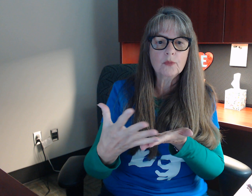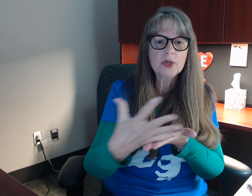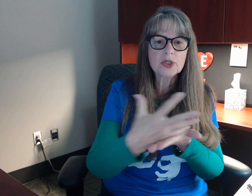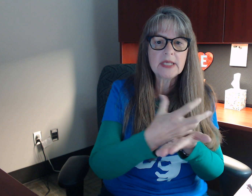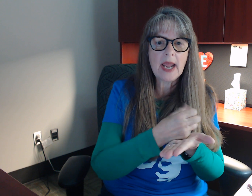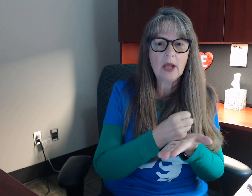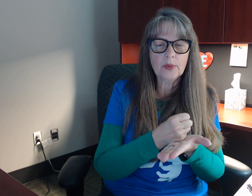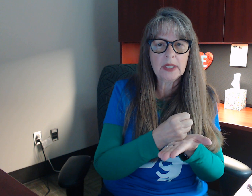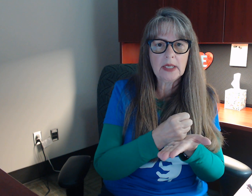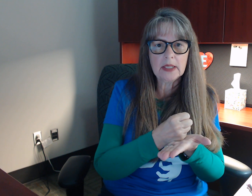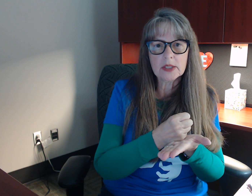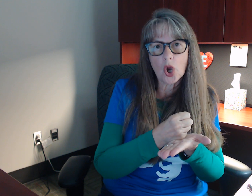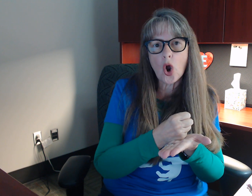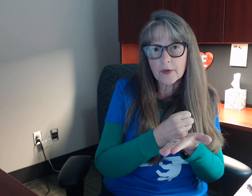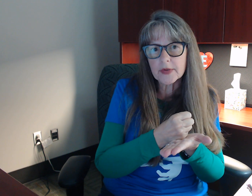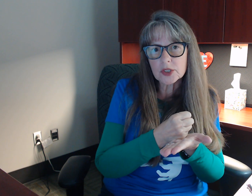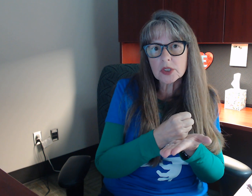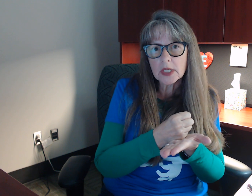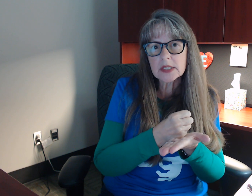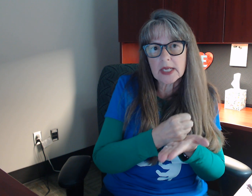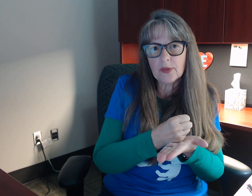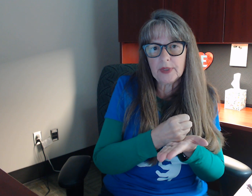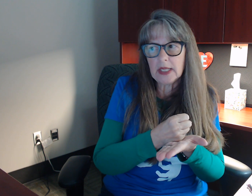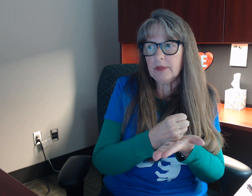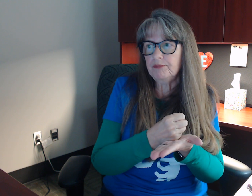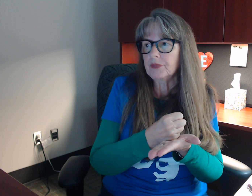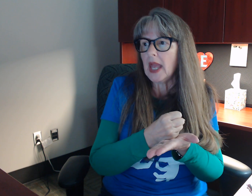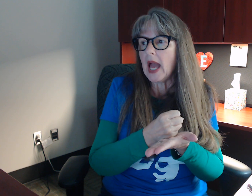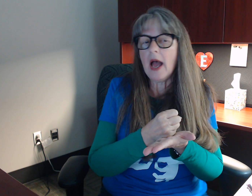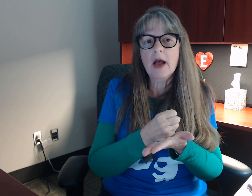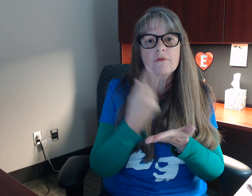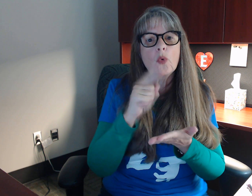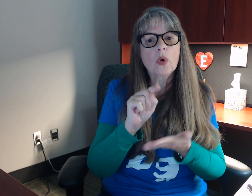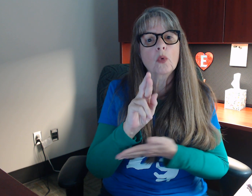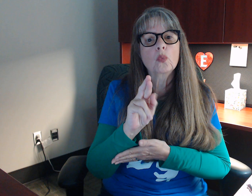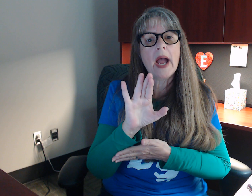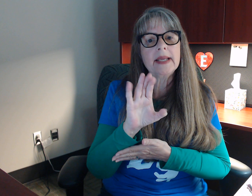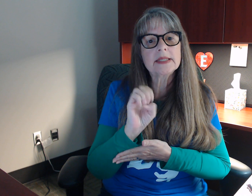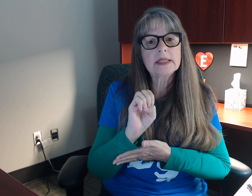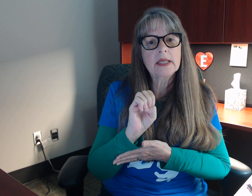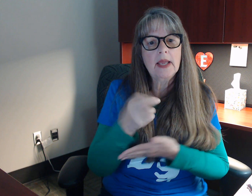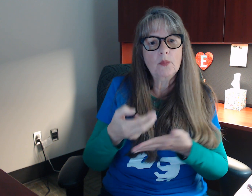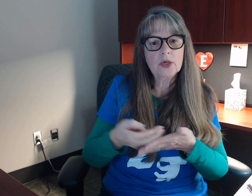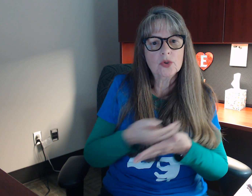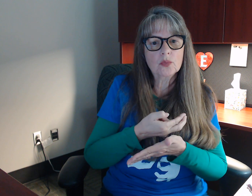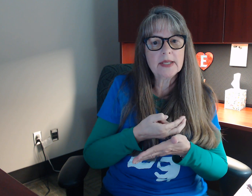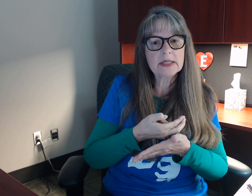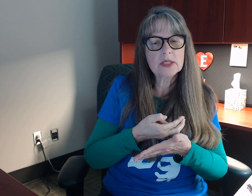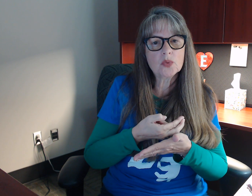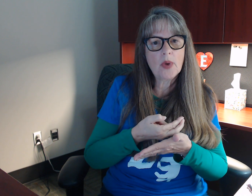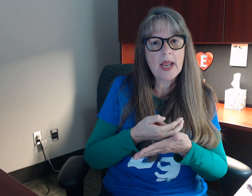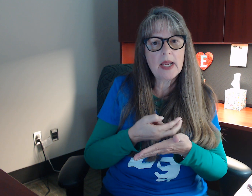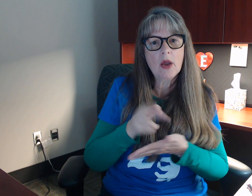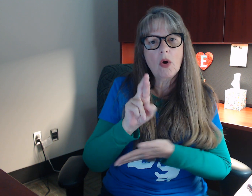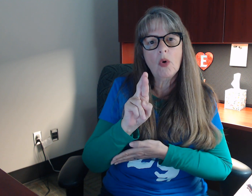just gathering it in, it's a harvest. It's a gathering in for rice, and we can do rice this way, or we